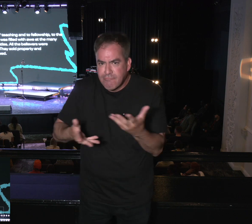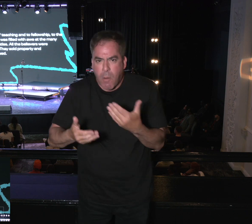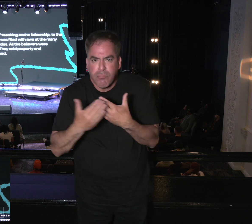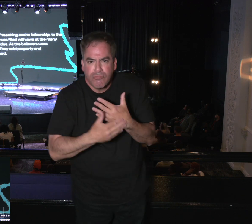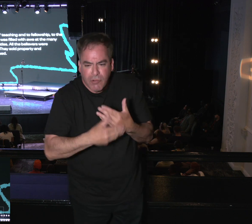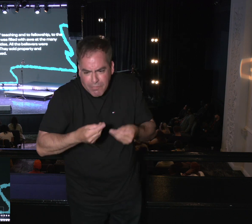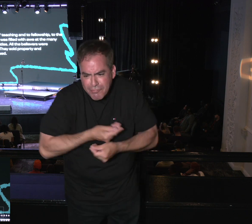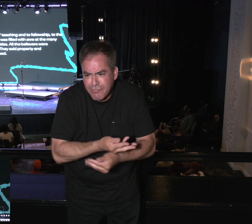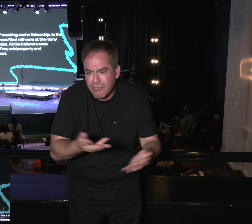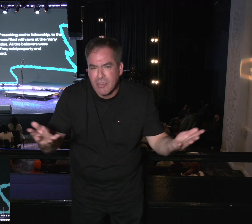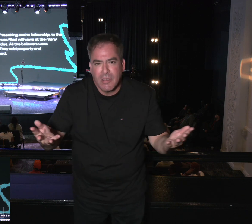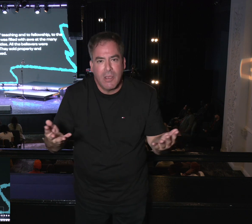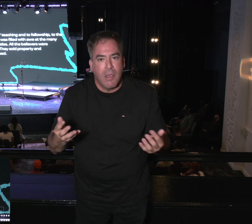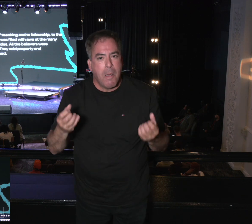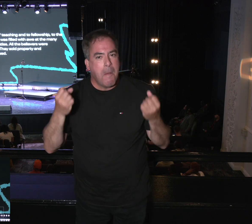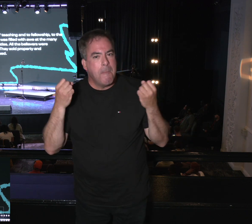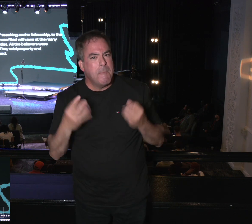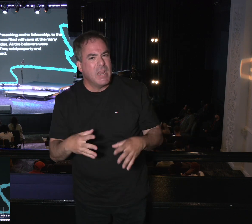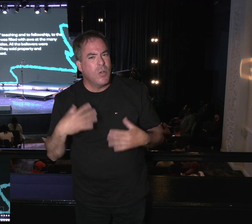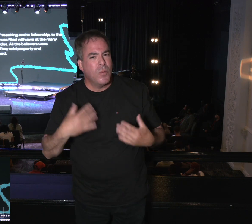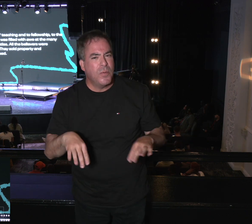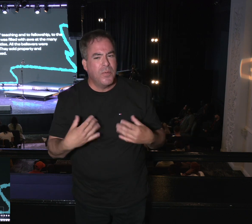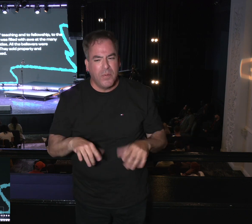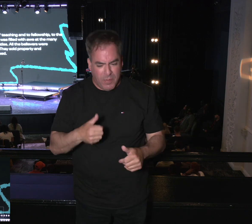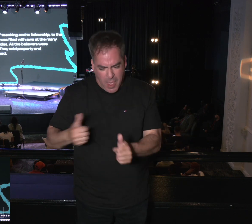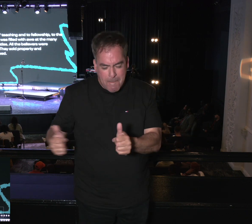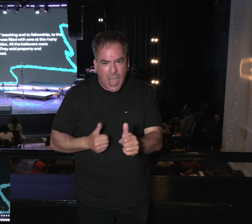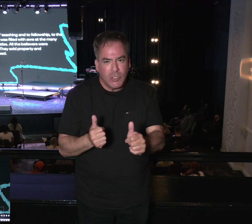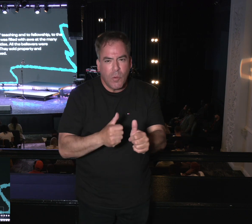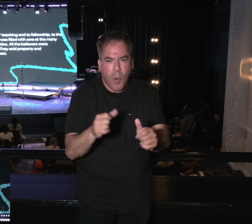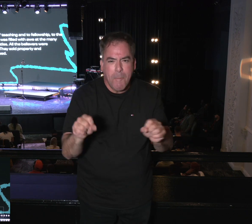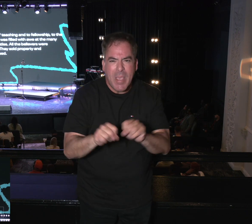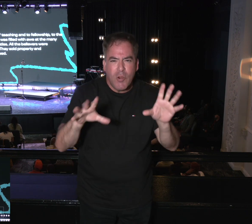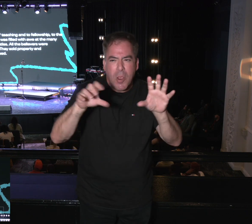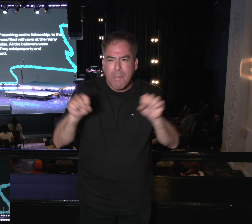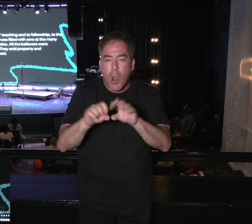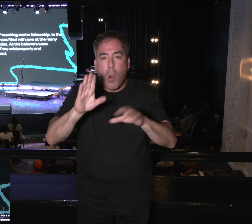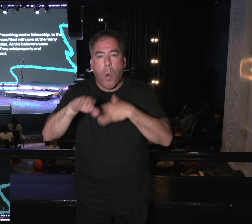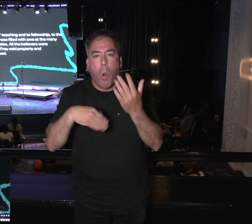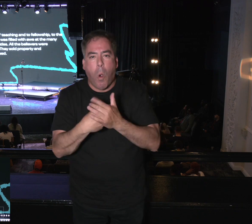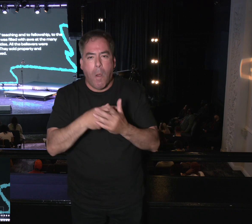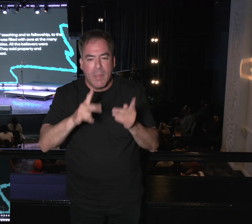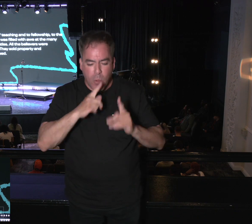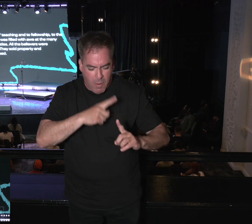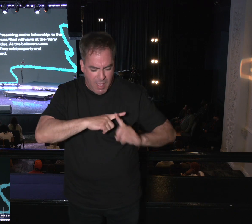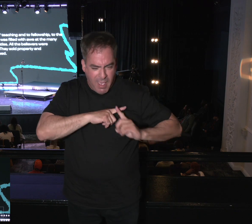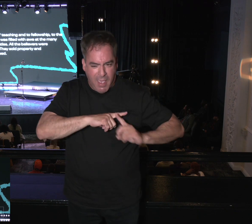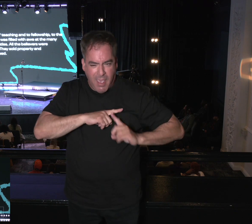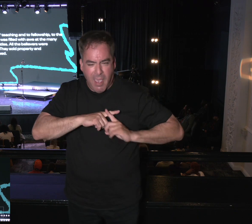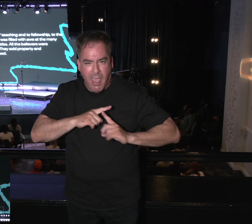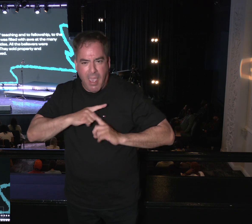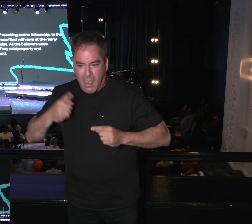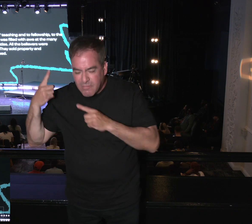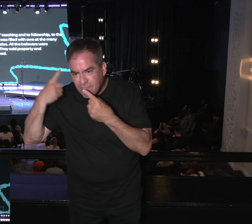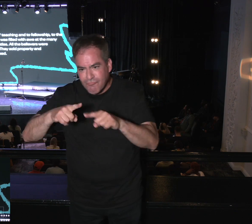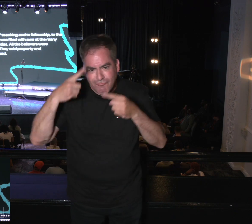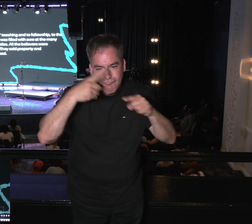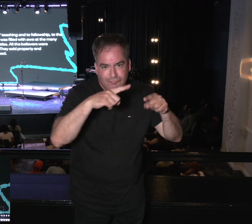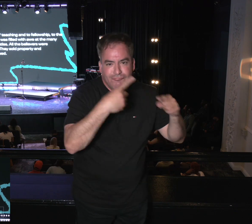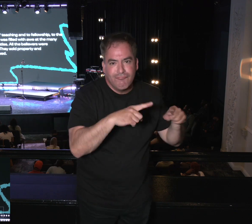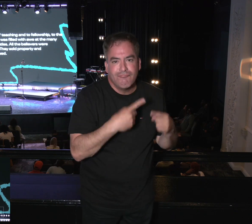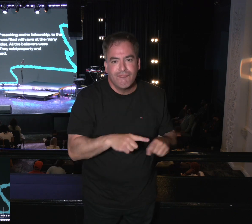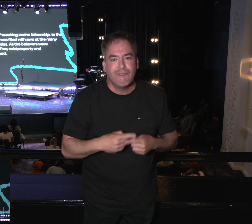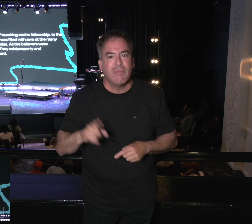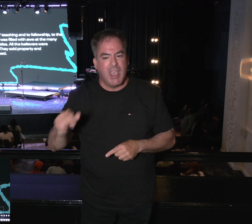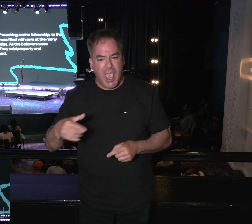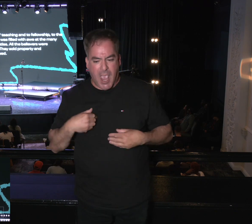Everyone was filled with awe at the many wonders and signs performed by the apostles. All the believers were together and had everything in common. They sold